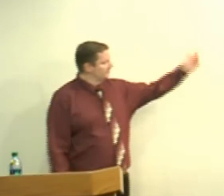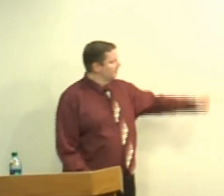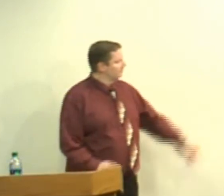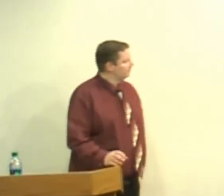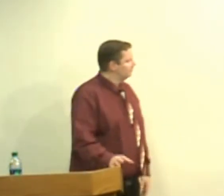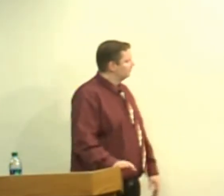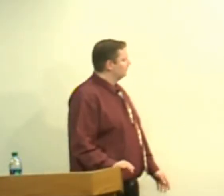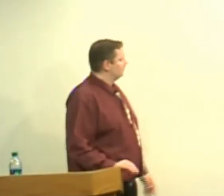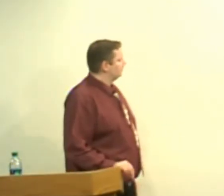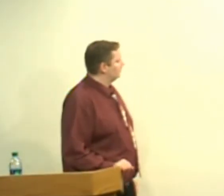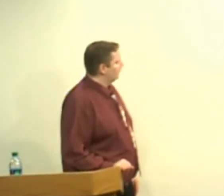him and him alone.